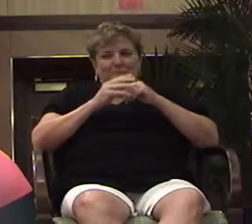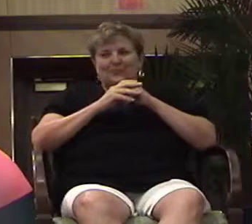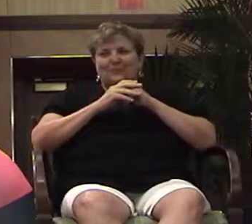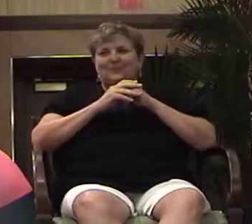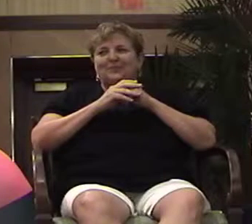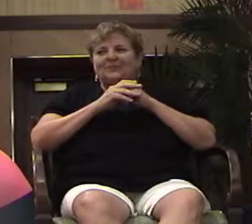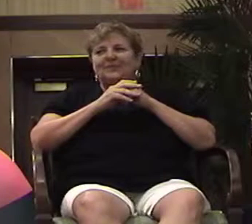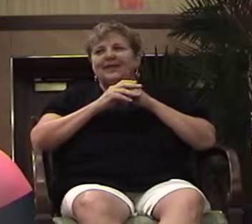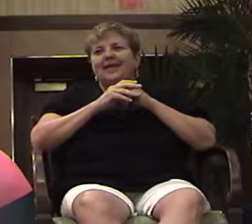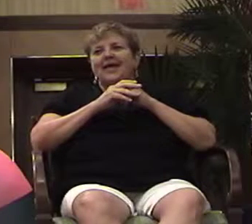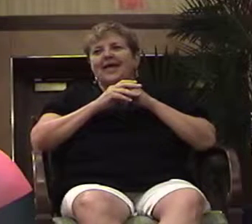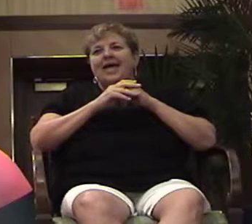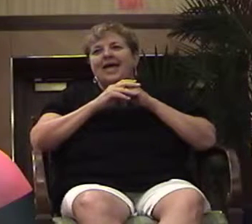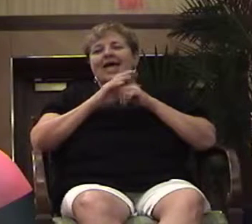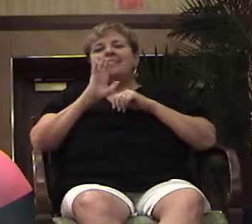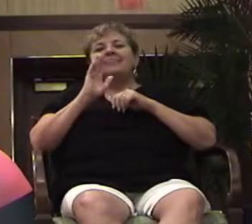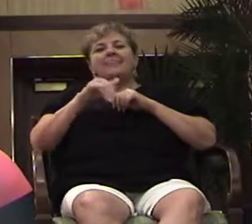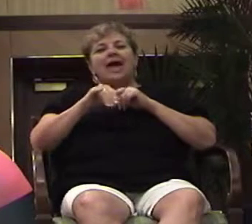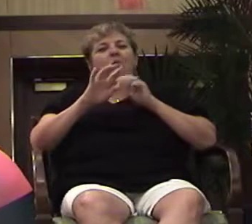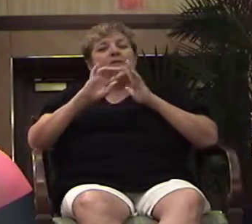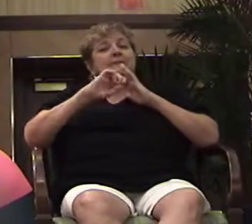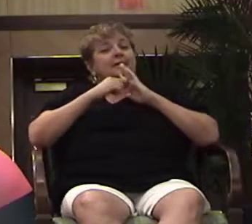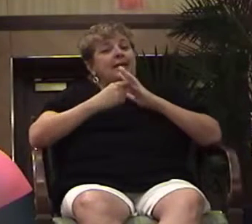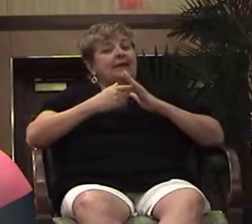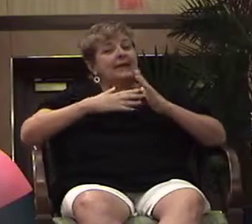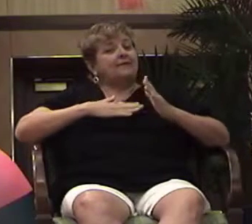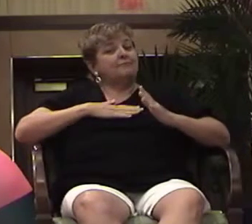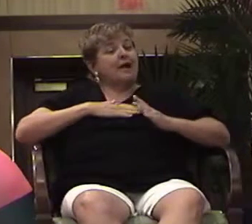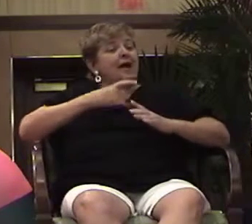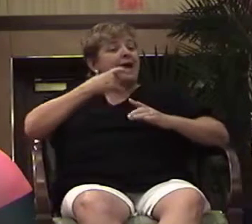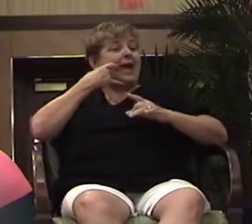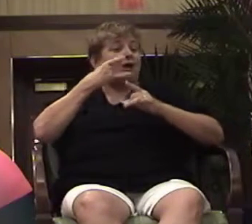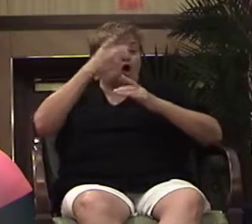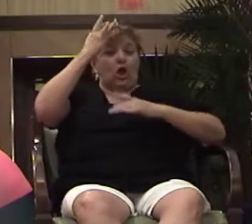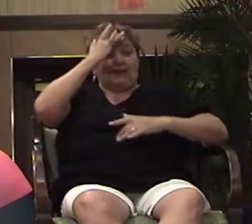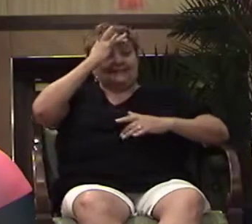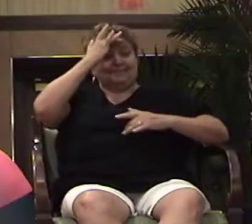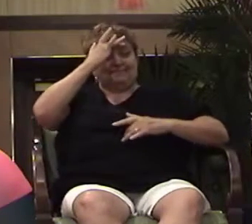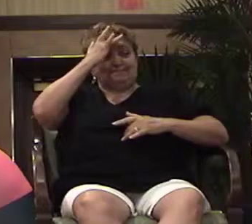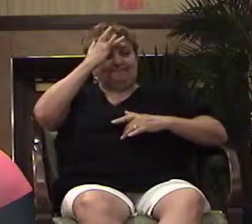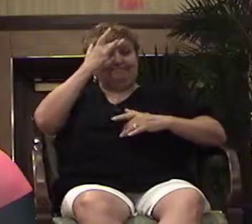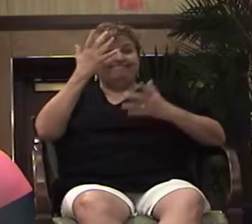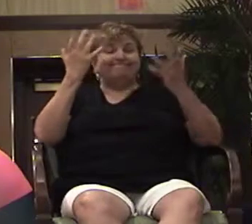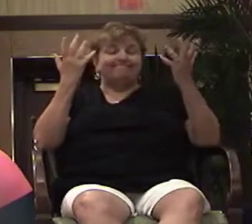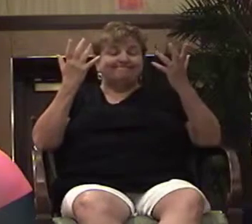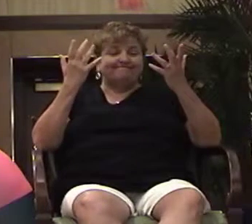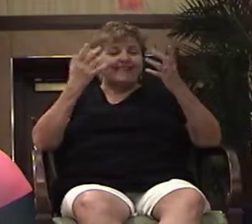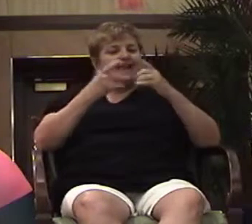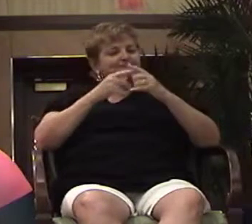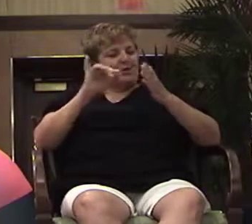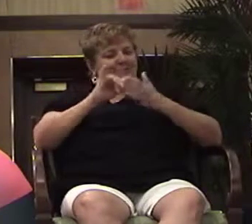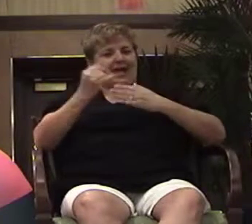And that was the beginning of my alcoholism. From that day forward, I never